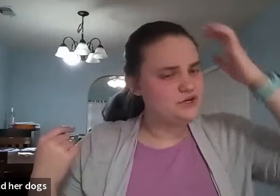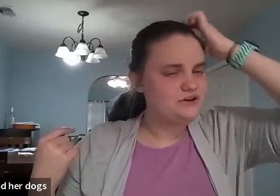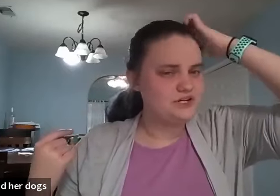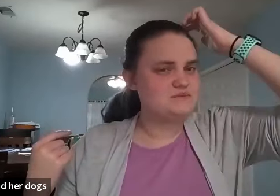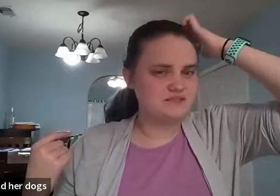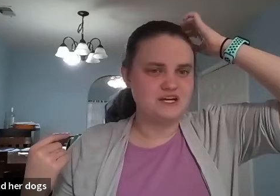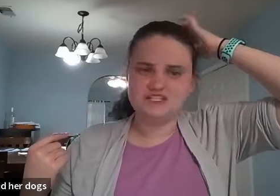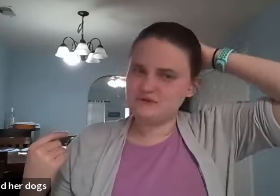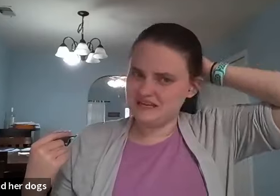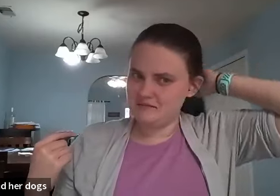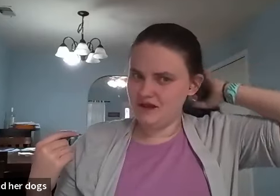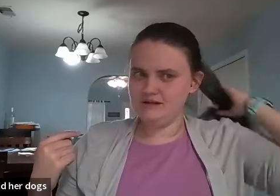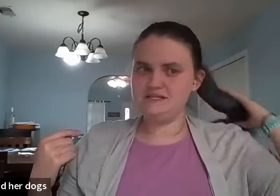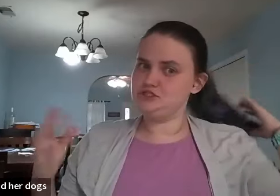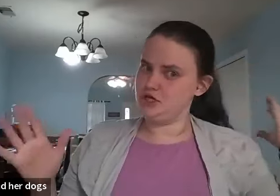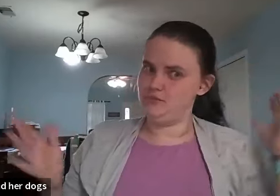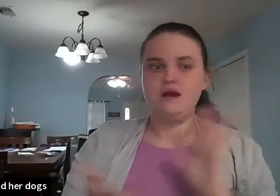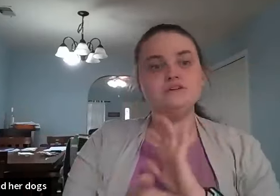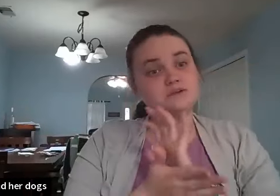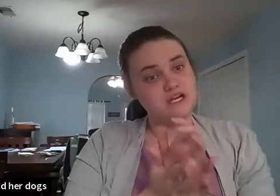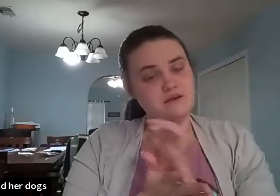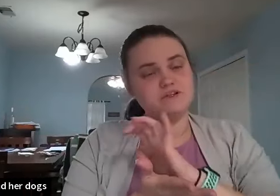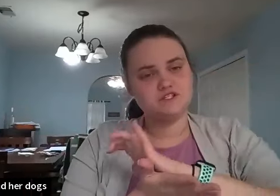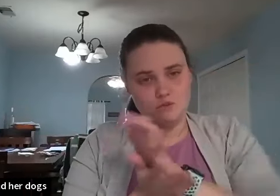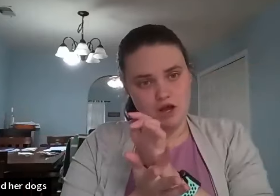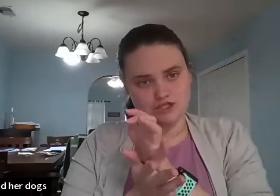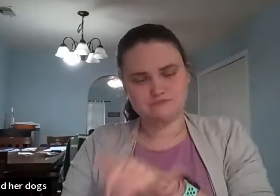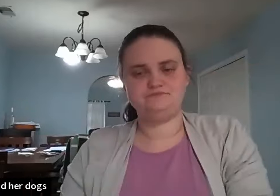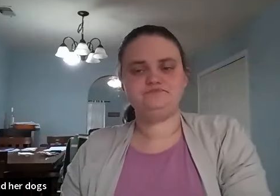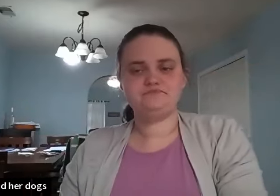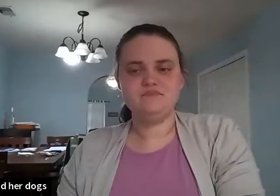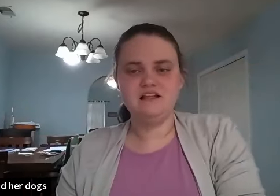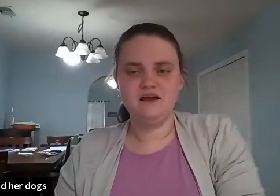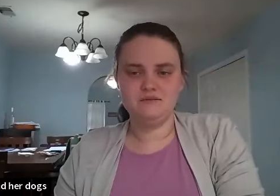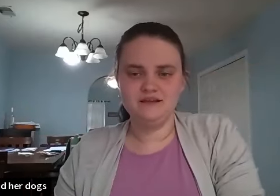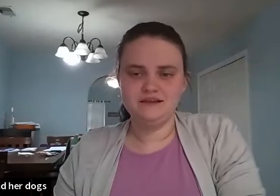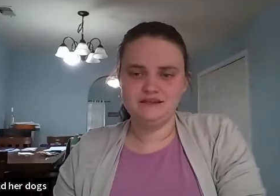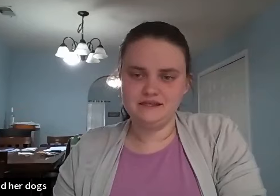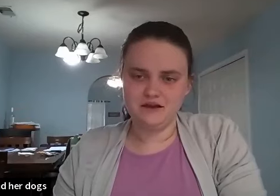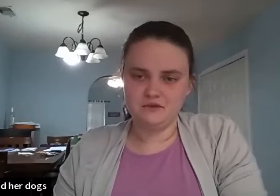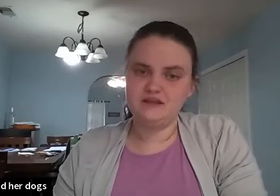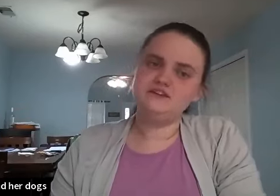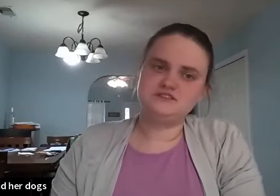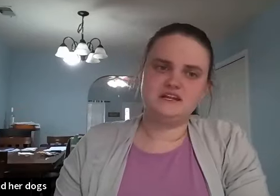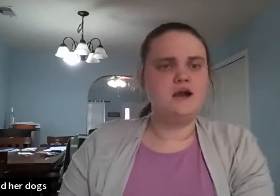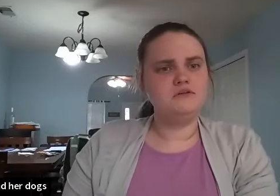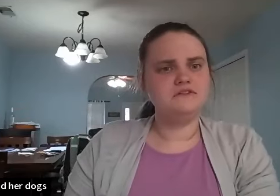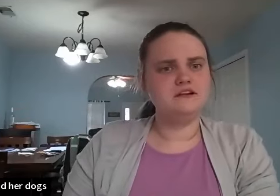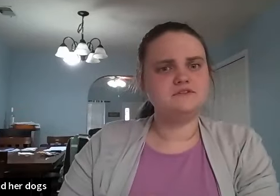you don't use them as much, it's always like, I'm not always as sure, but I will double check that one, squash. He commented, interesting. I will look that up,